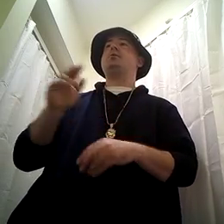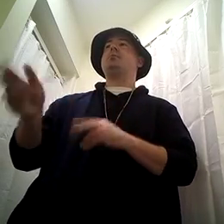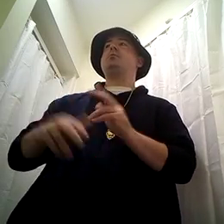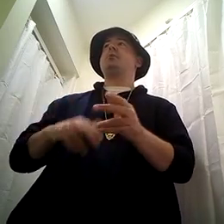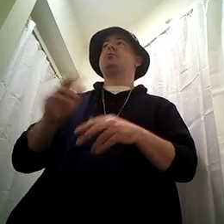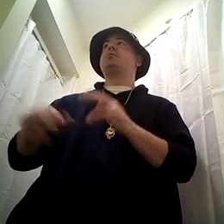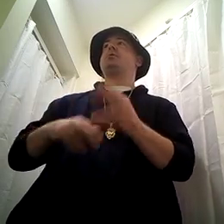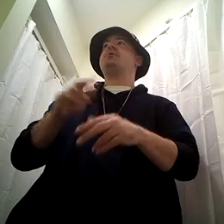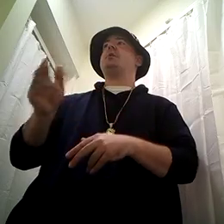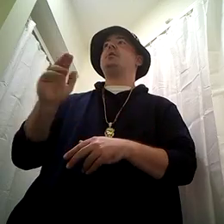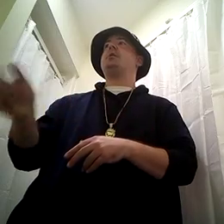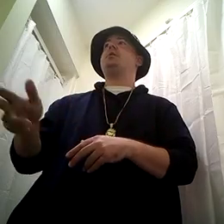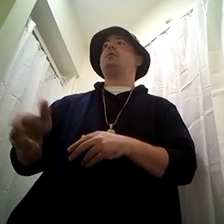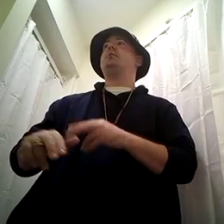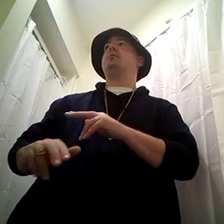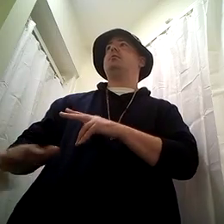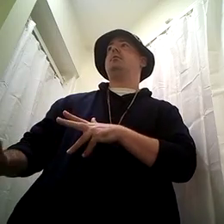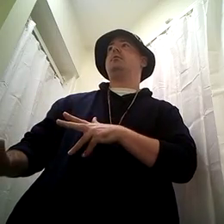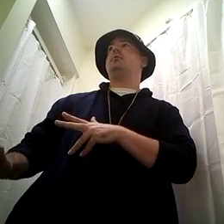Hot Madras, Hot Madras, la la.